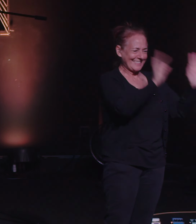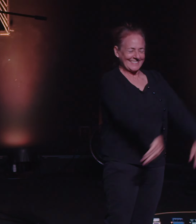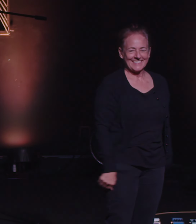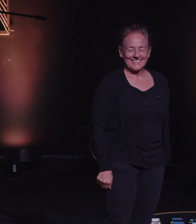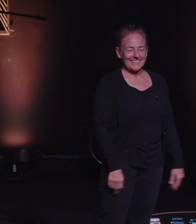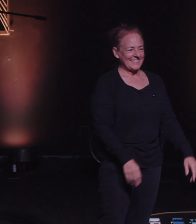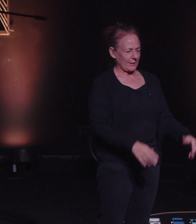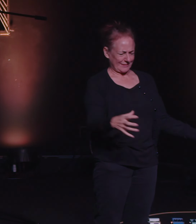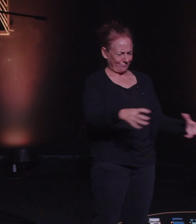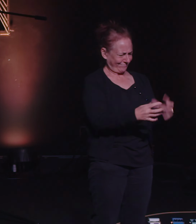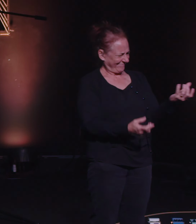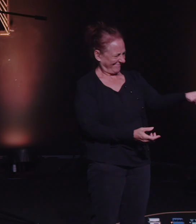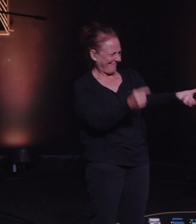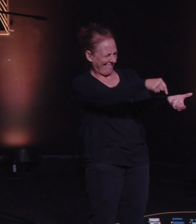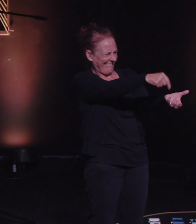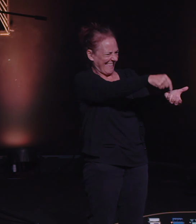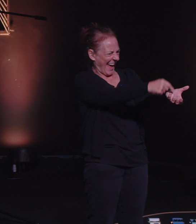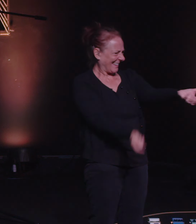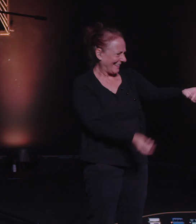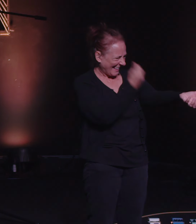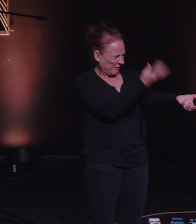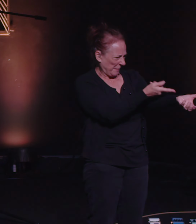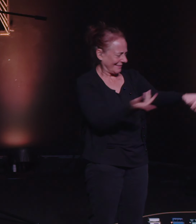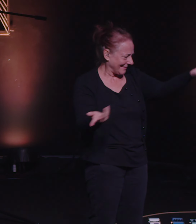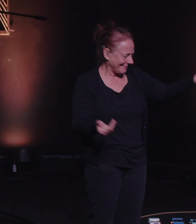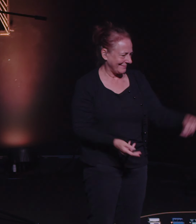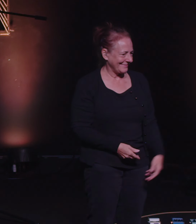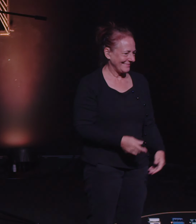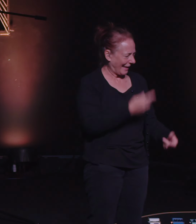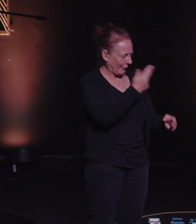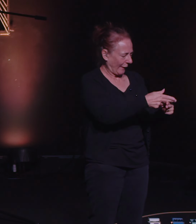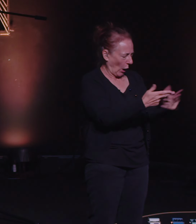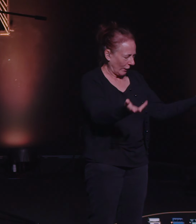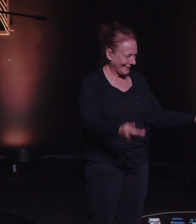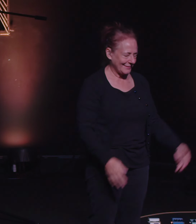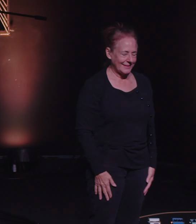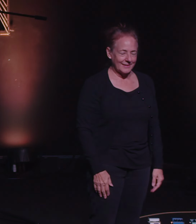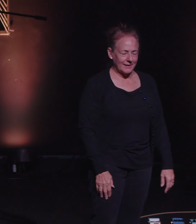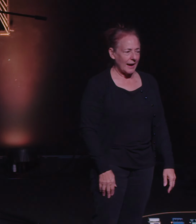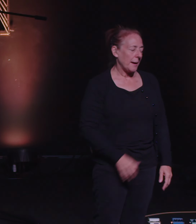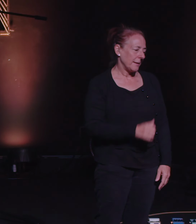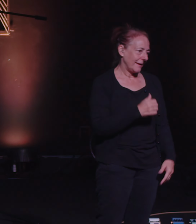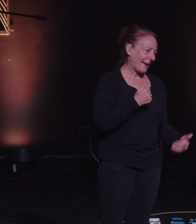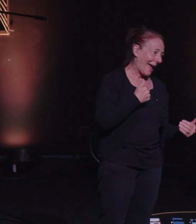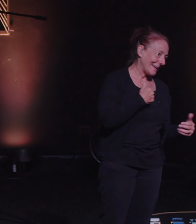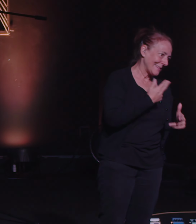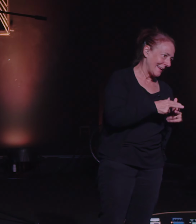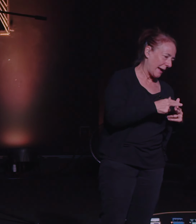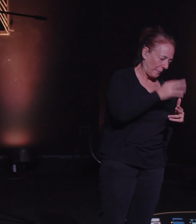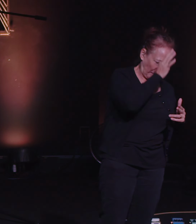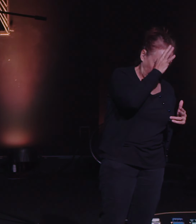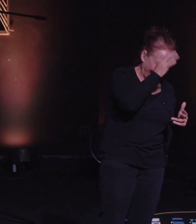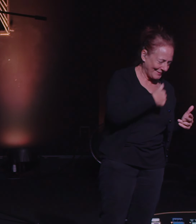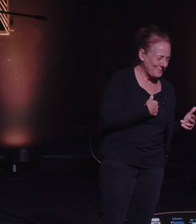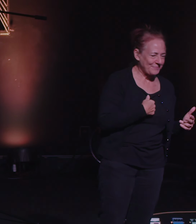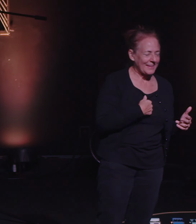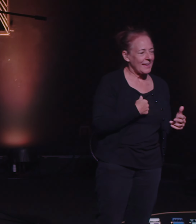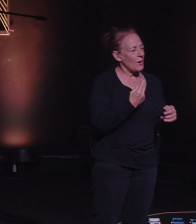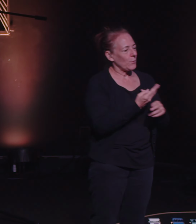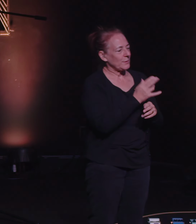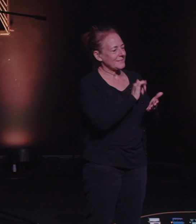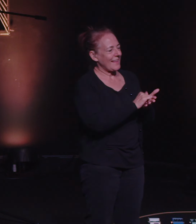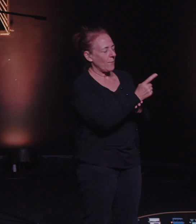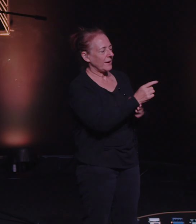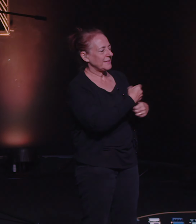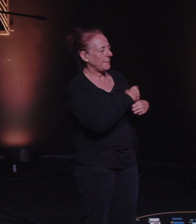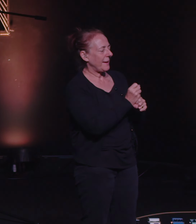It's the conglomerate of information. Anyway, I don't know what it's called, but there's an actual name for it. Anyway, we use this one to make,